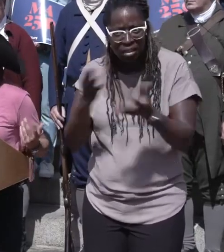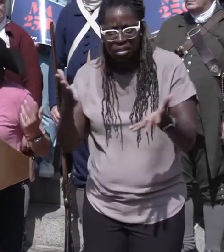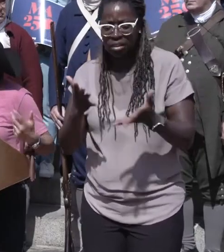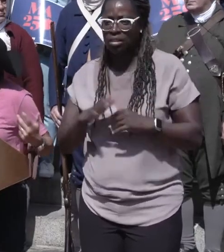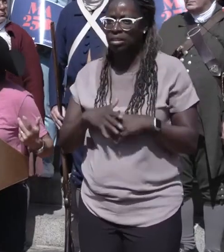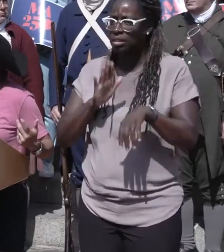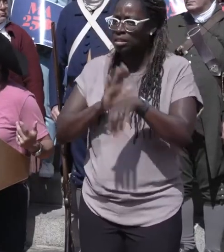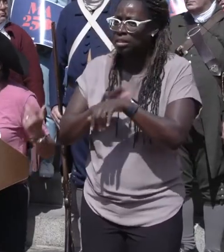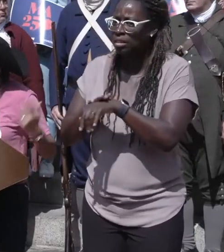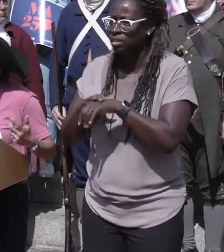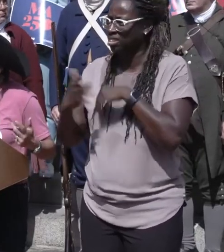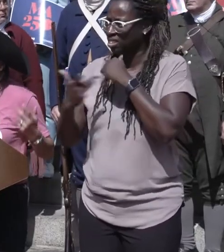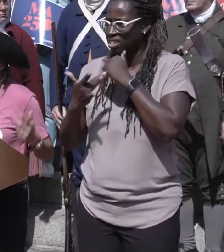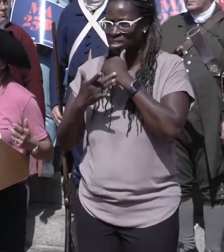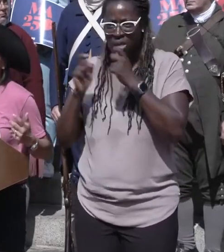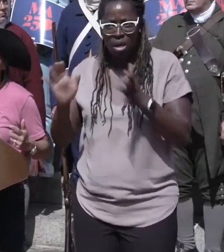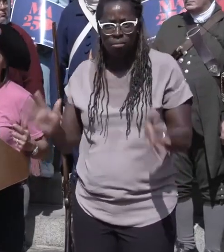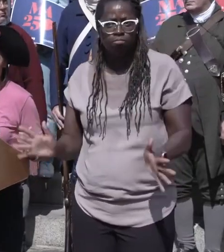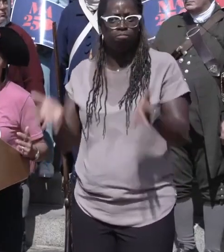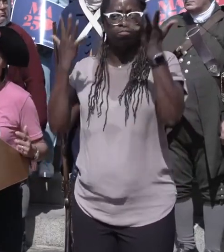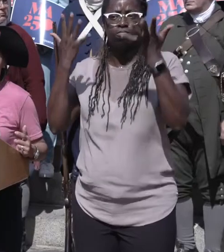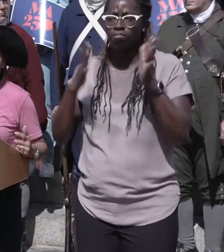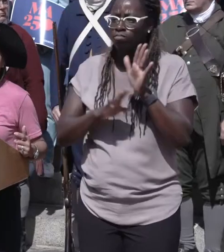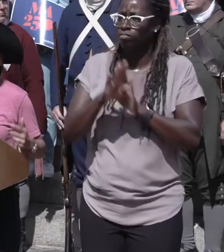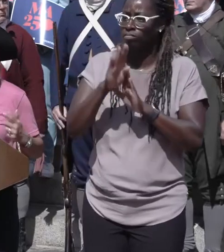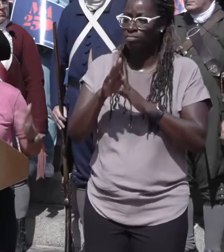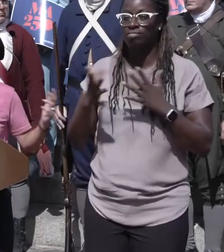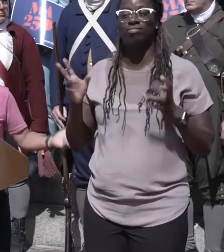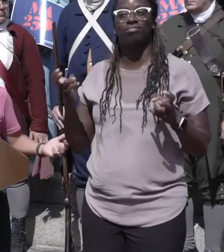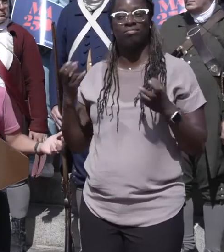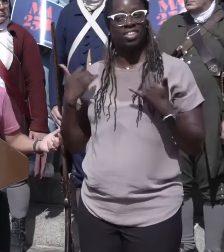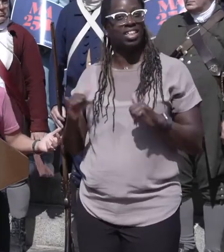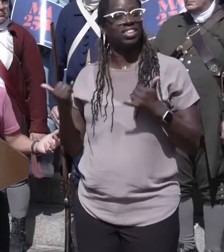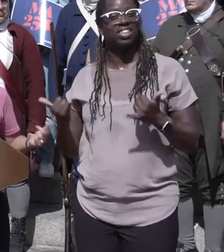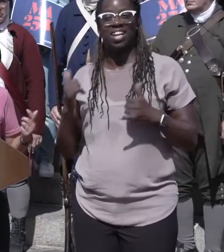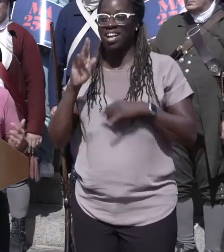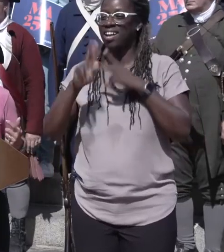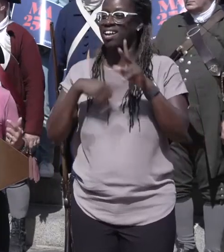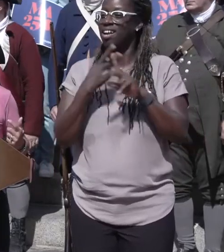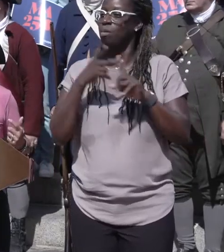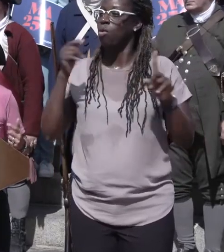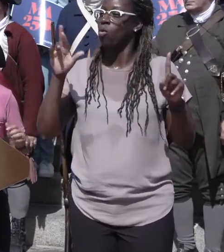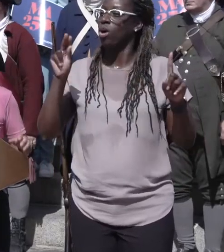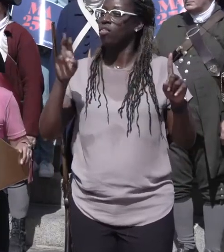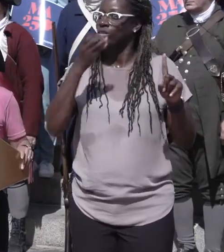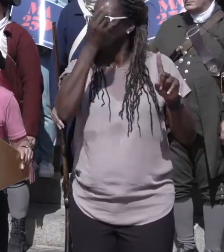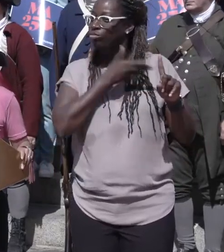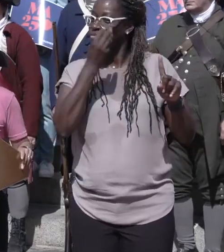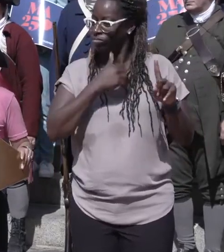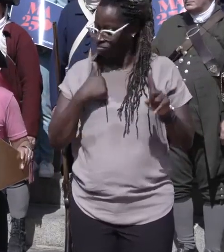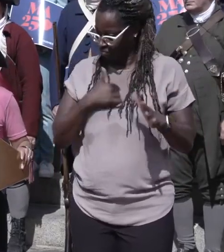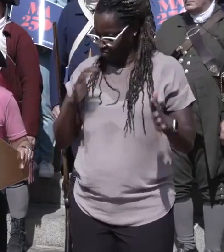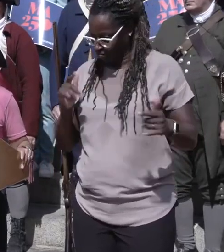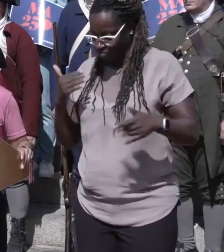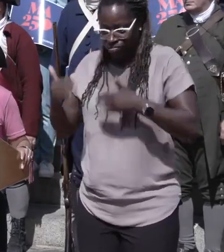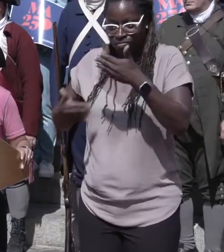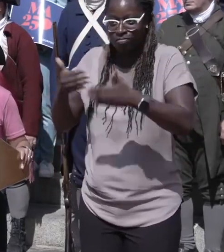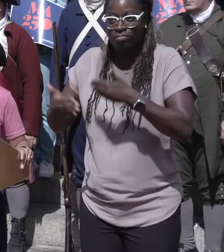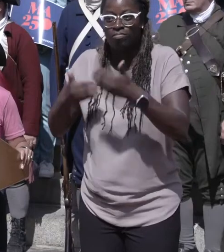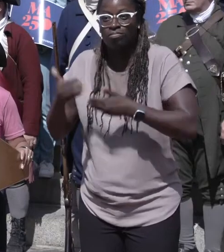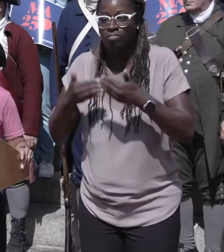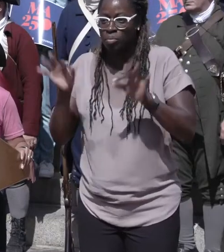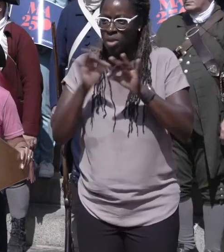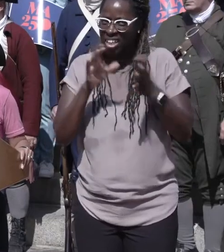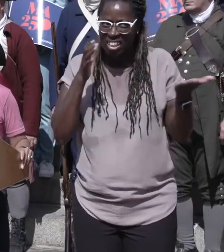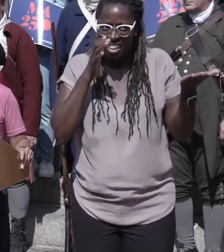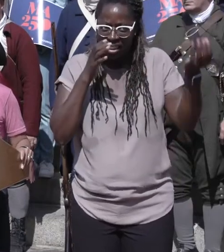now the time for us to, again, be Team Massachusetts, and just like the OG team, to work together to lead for the next 250 years. And I